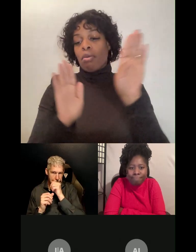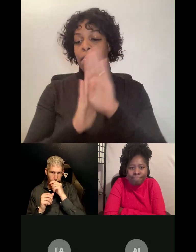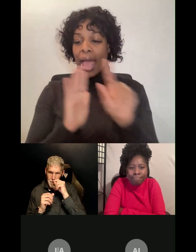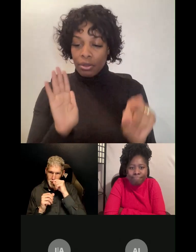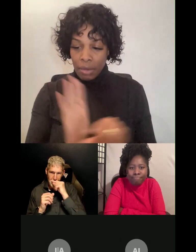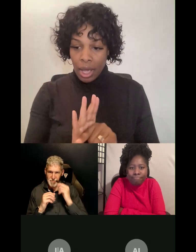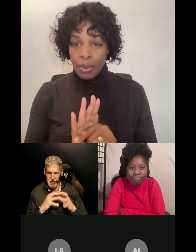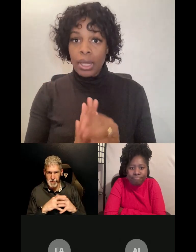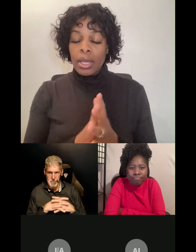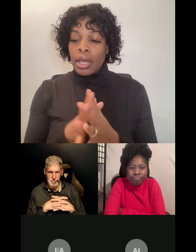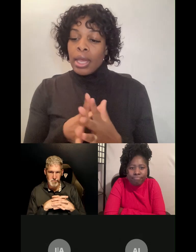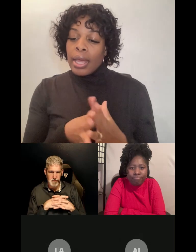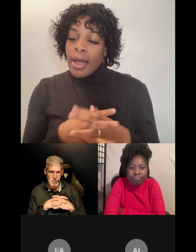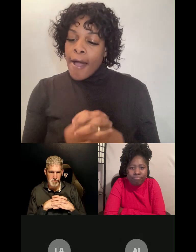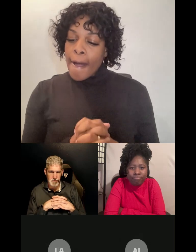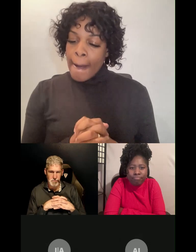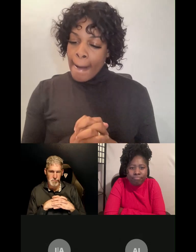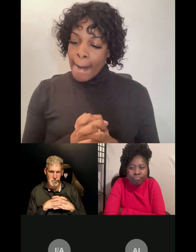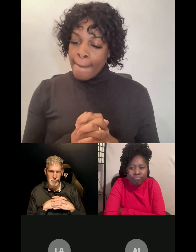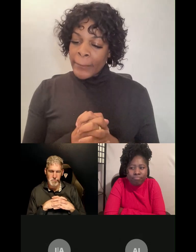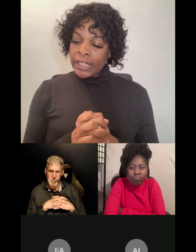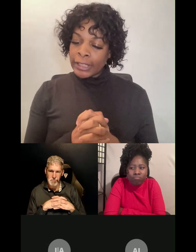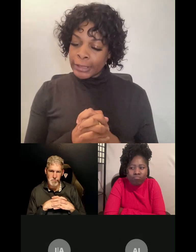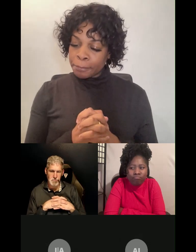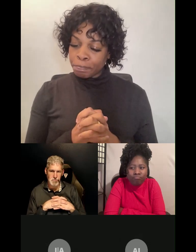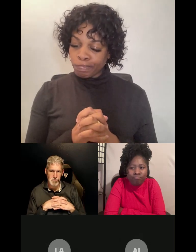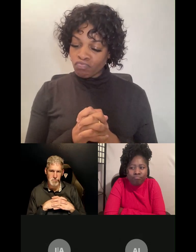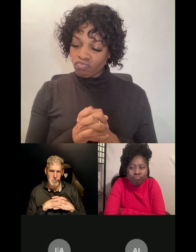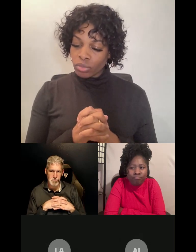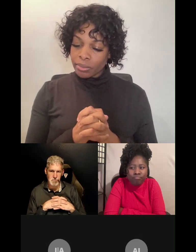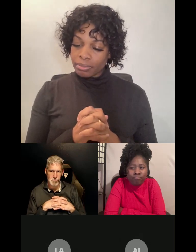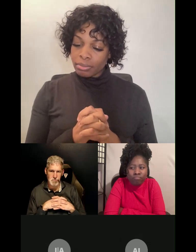from different backgrounds. Um,